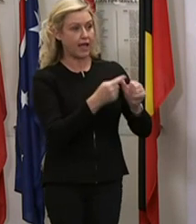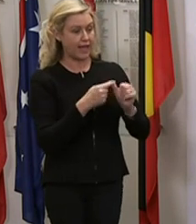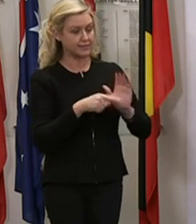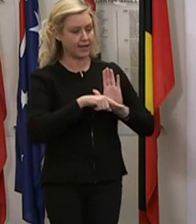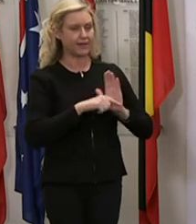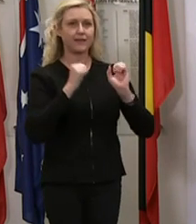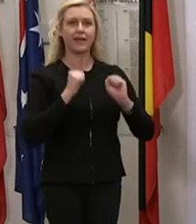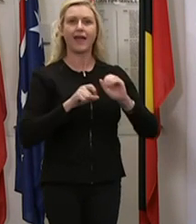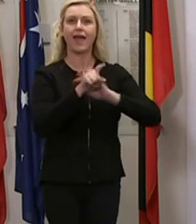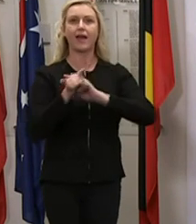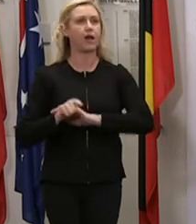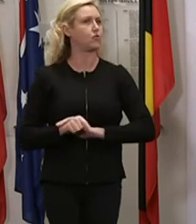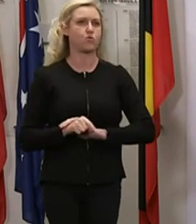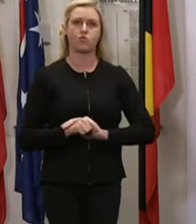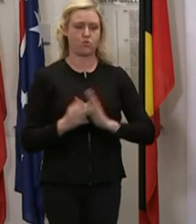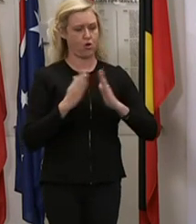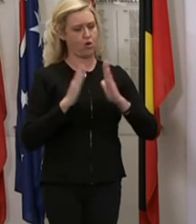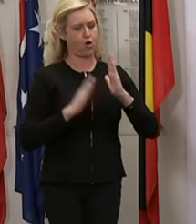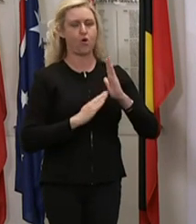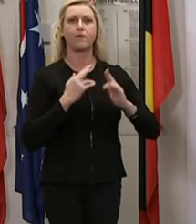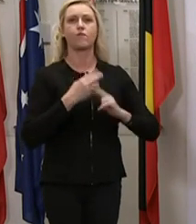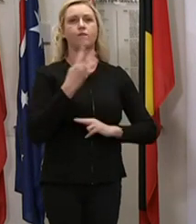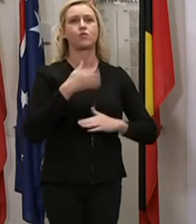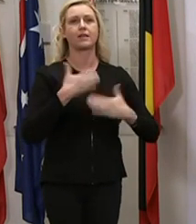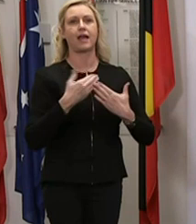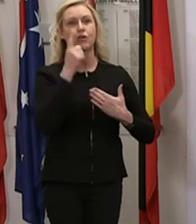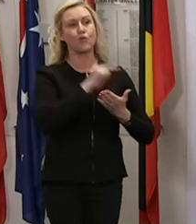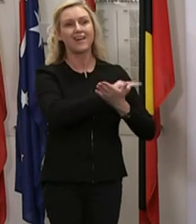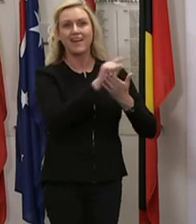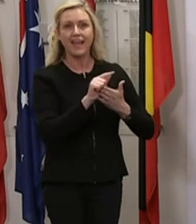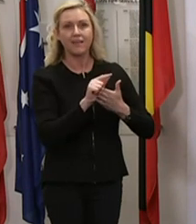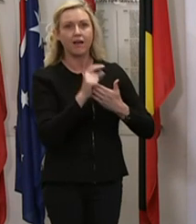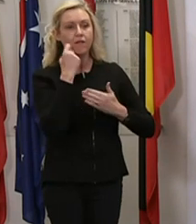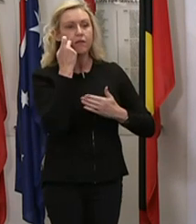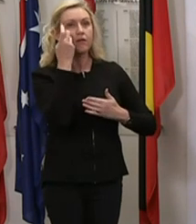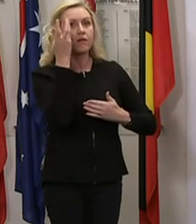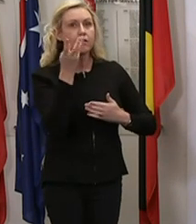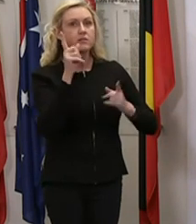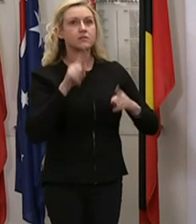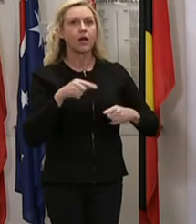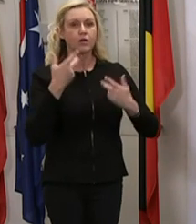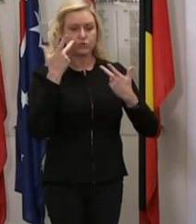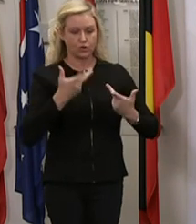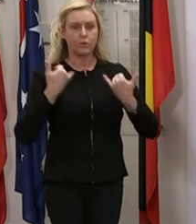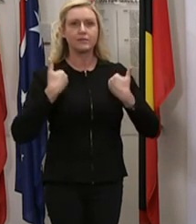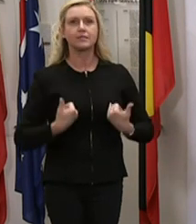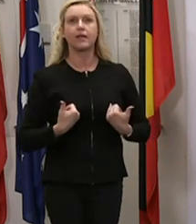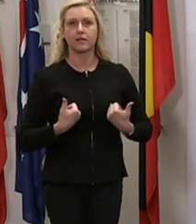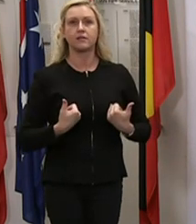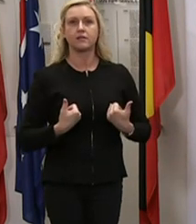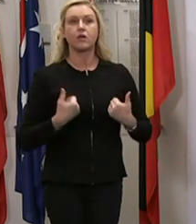loved ones, and more broadly, the wider community. And in particular, to people who are more